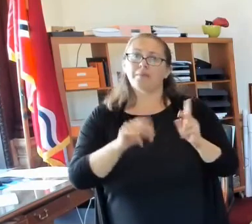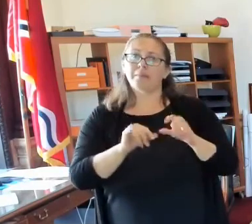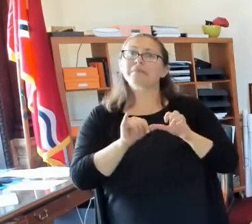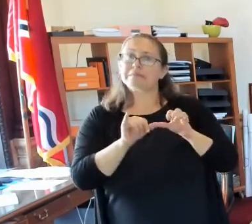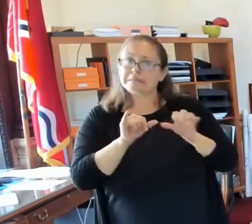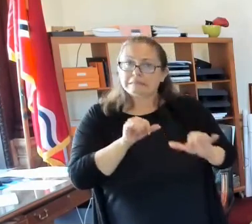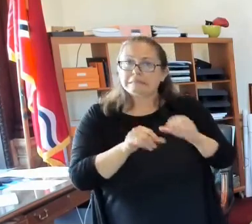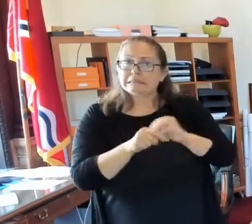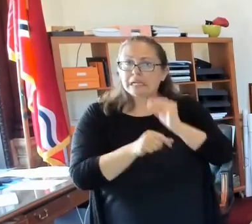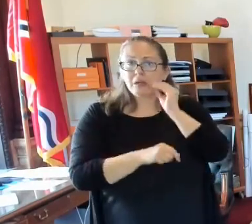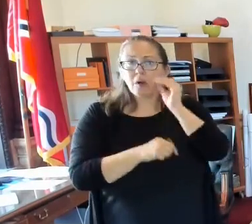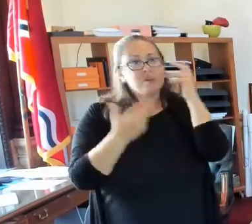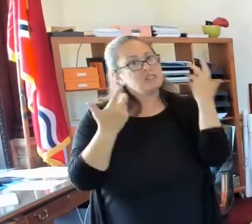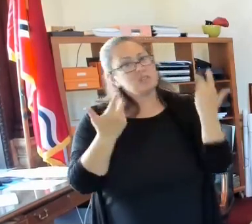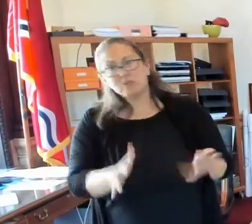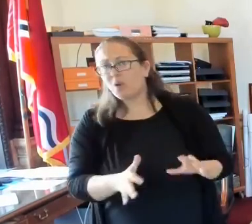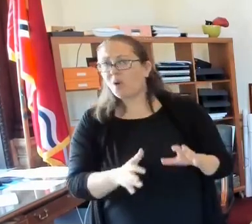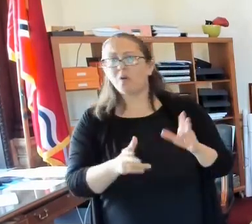trying to keep people from being evicted.